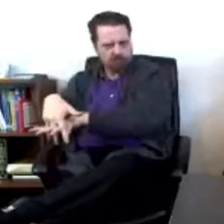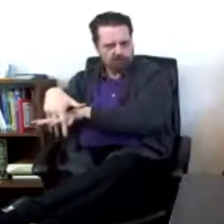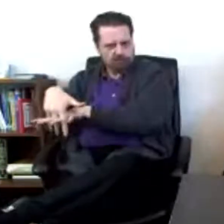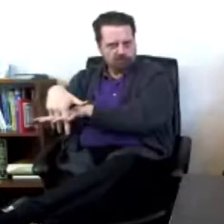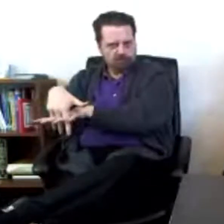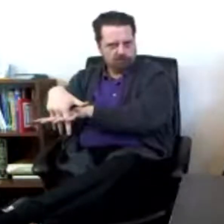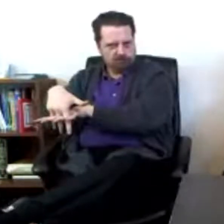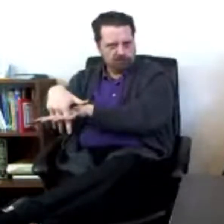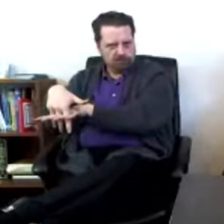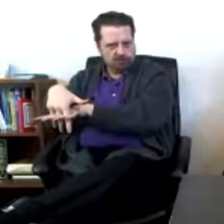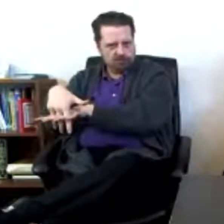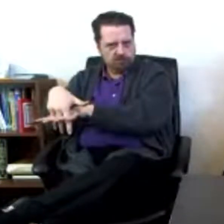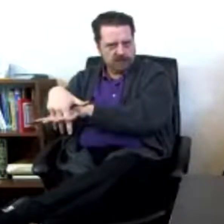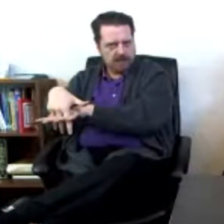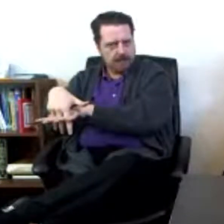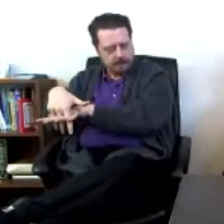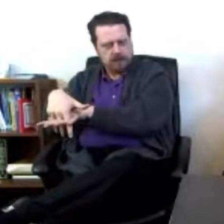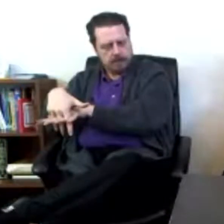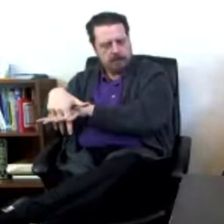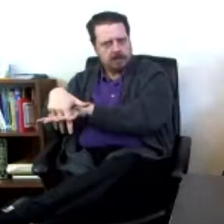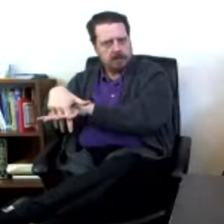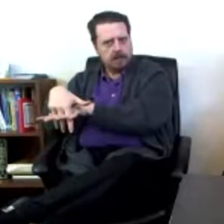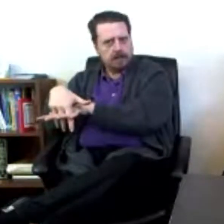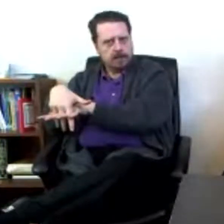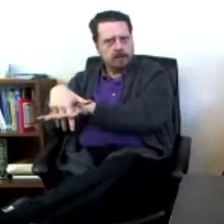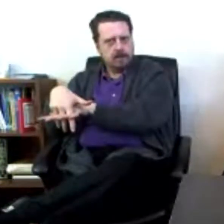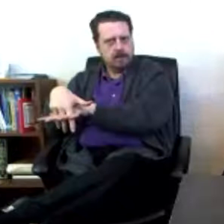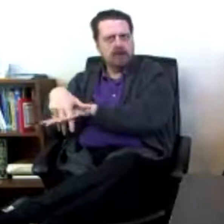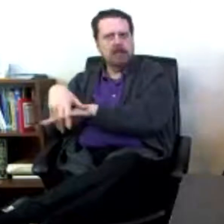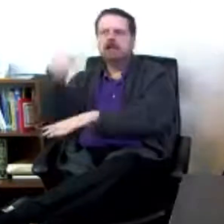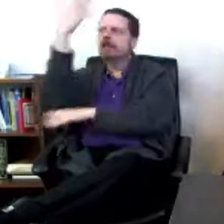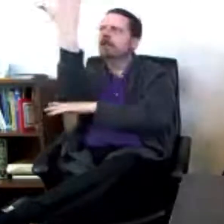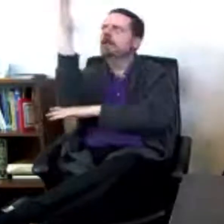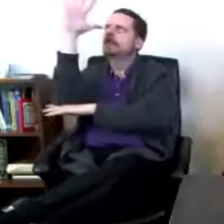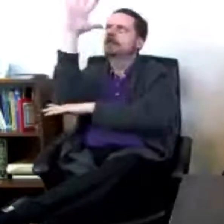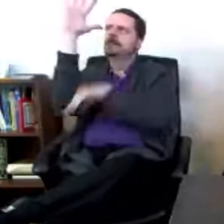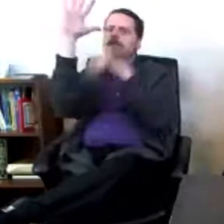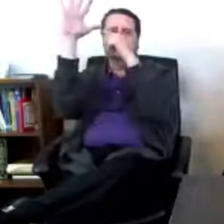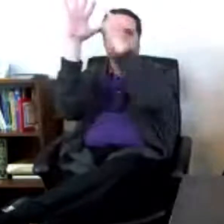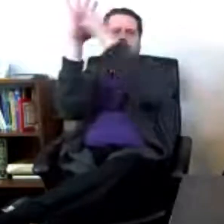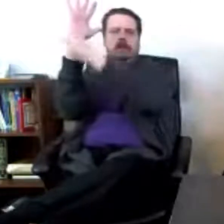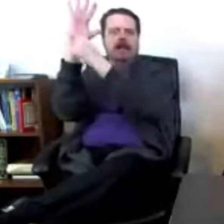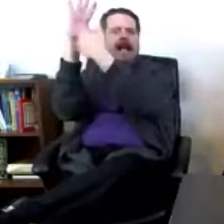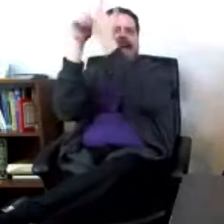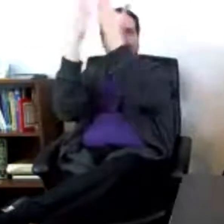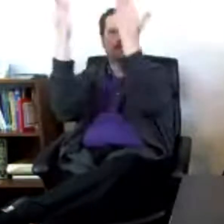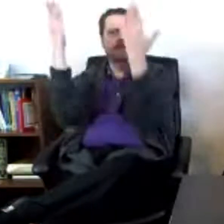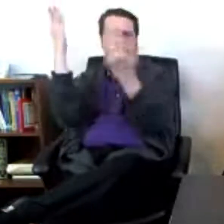I'm sorry, its roots are firm in the ground, and its branches are in heaven.